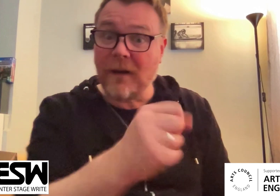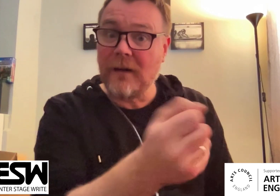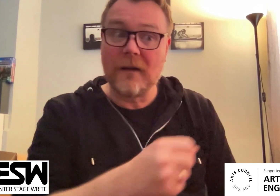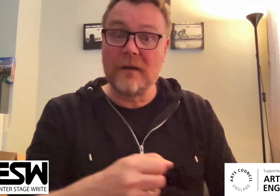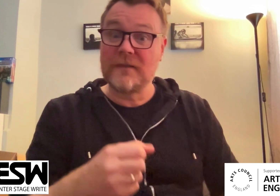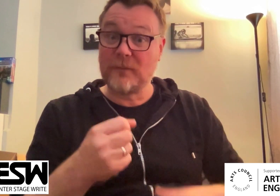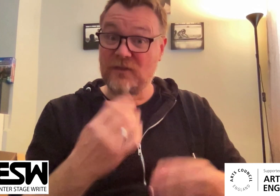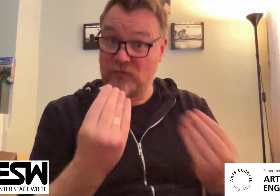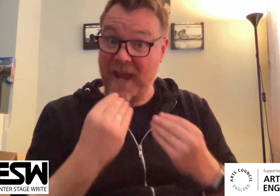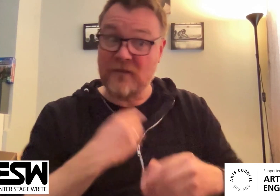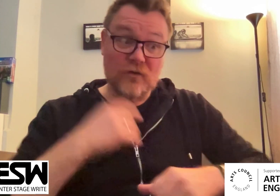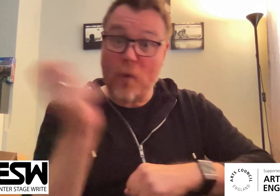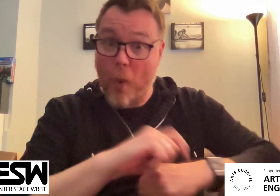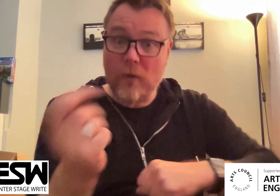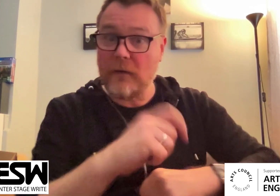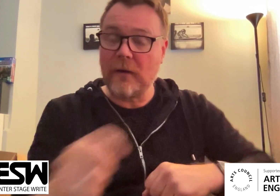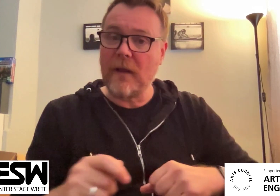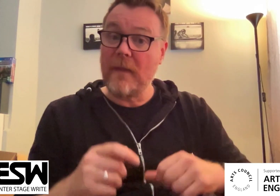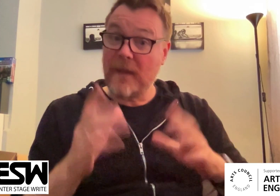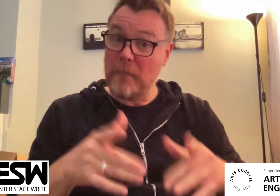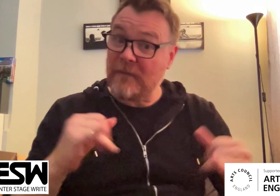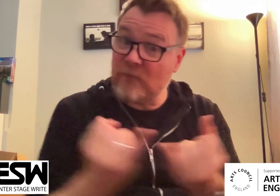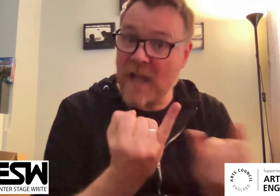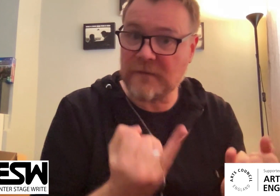he must fight. So he becomes brave.